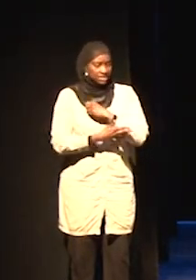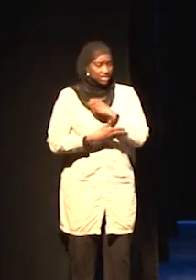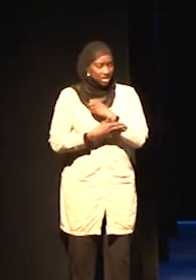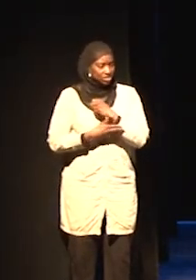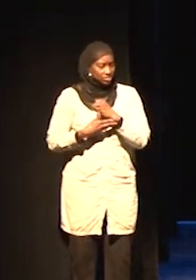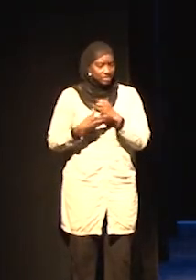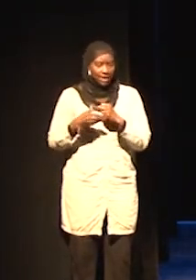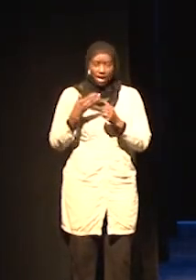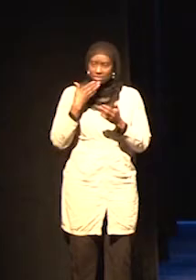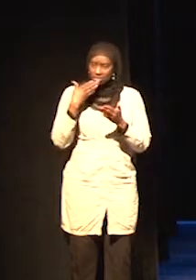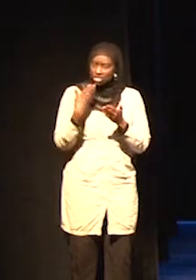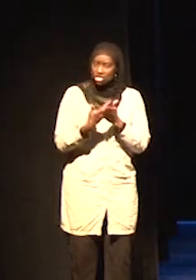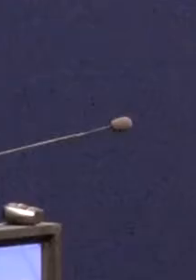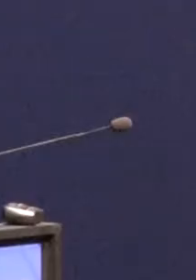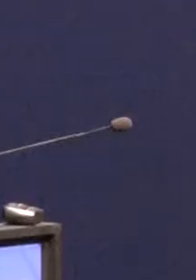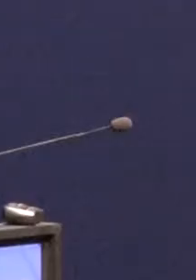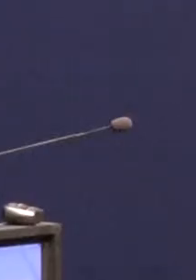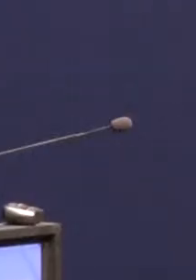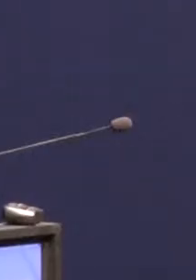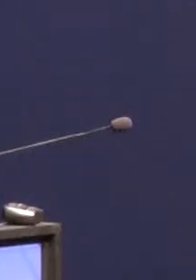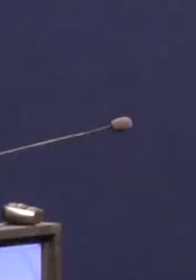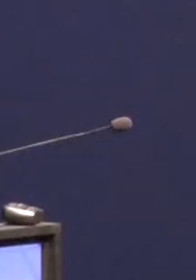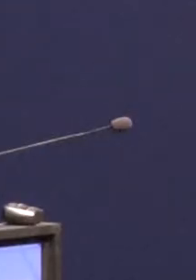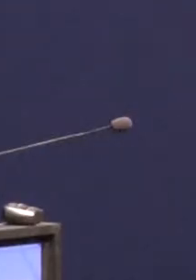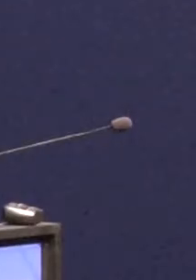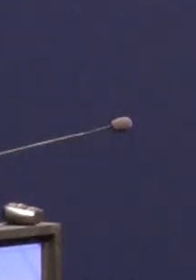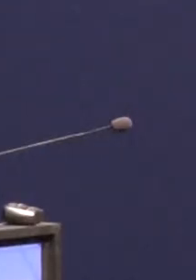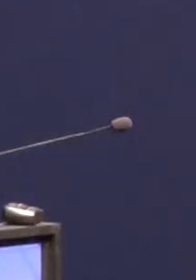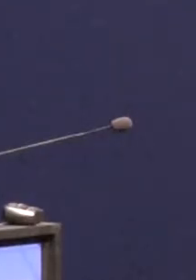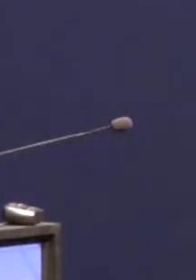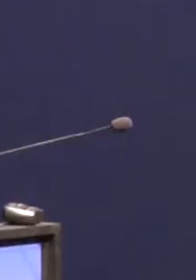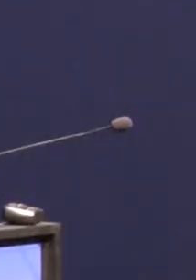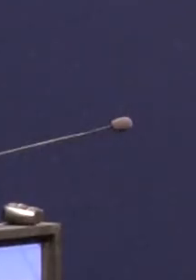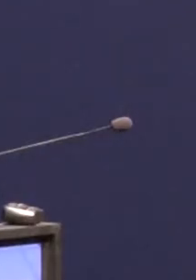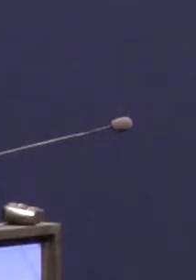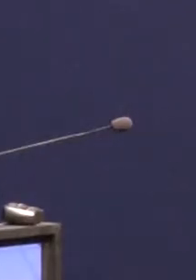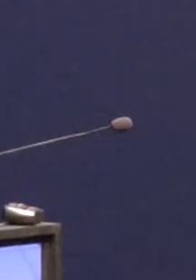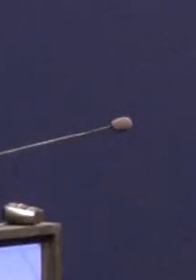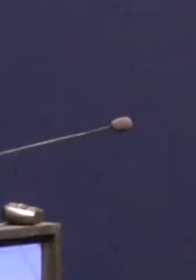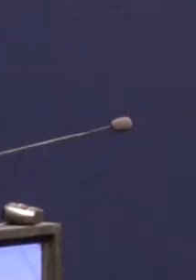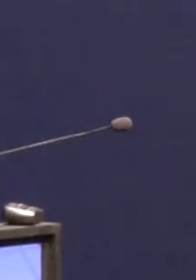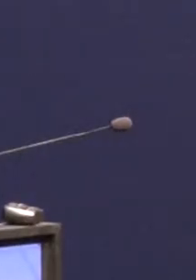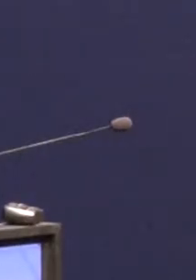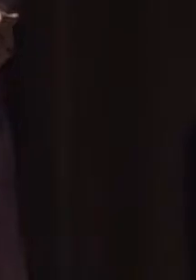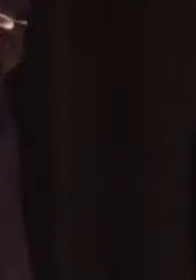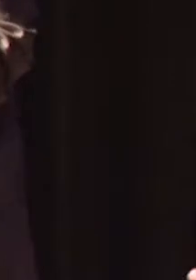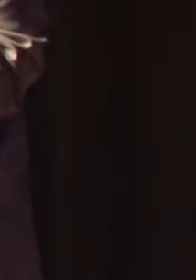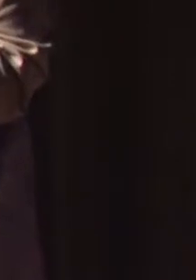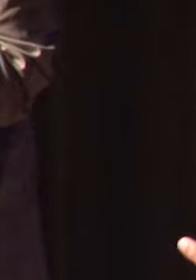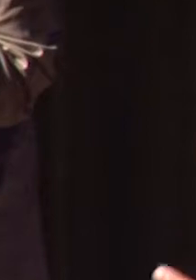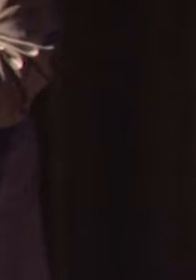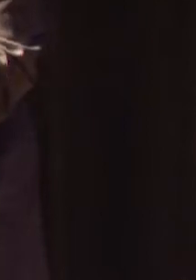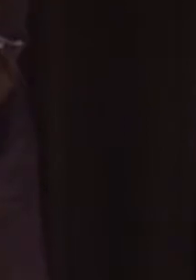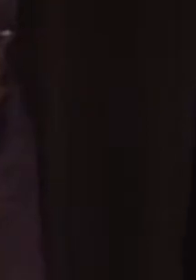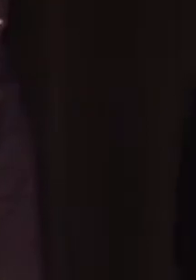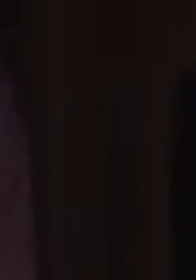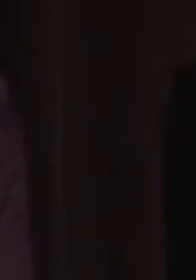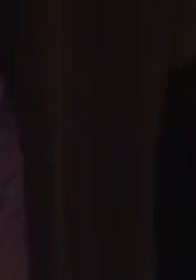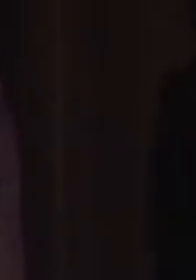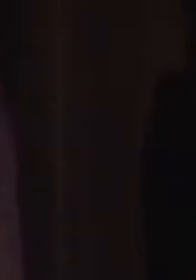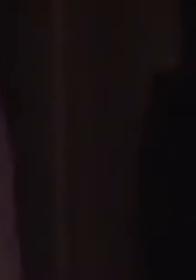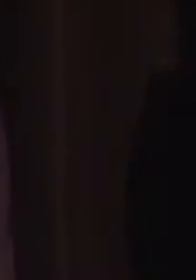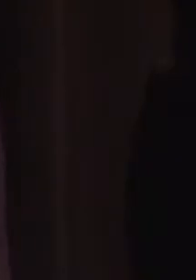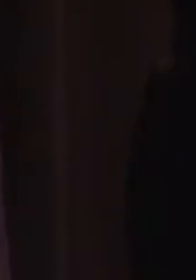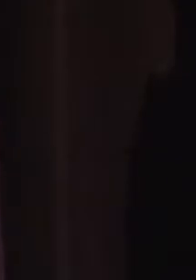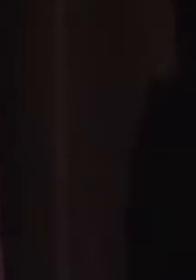call them amendments to the Constitution. If you ever get hold of the Constitution yet one more time, please read the